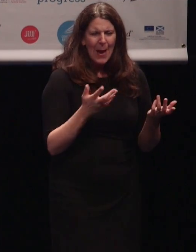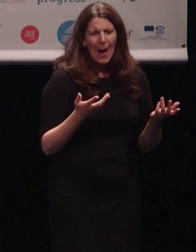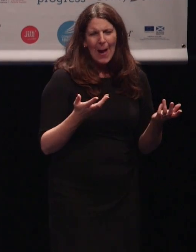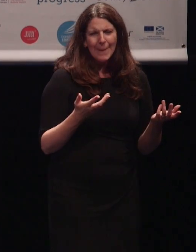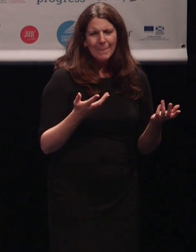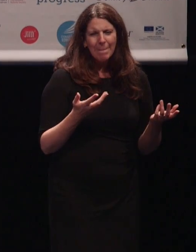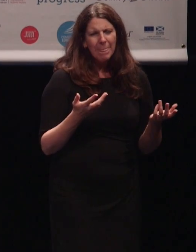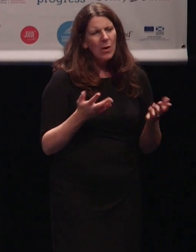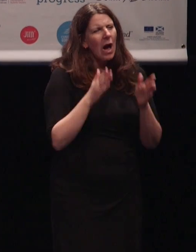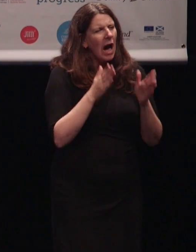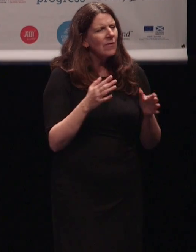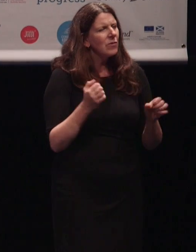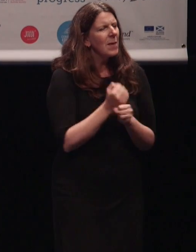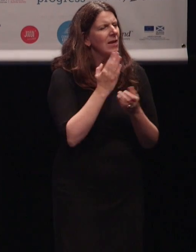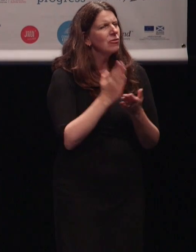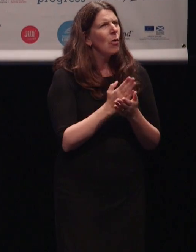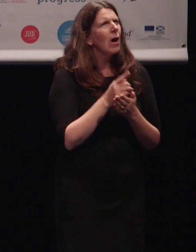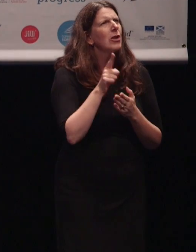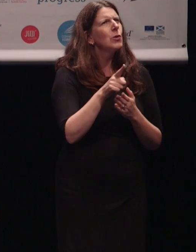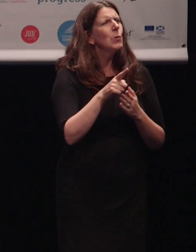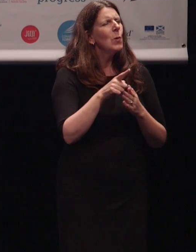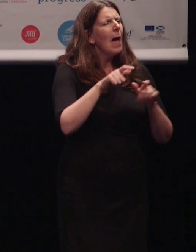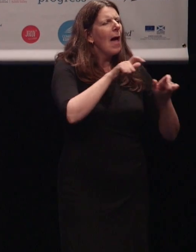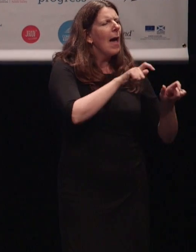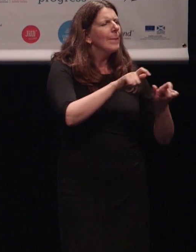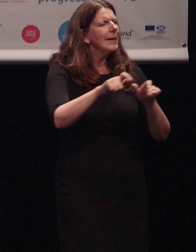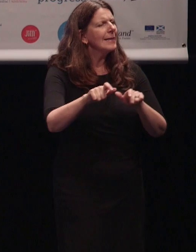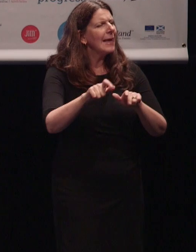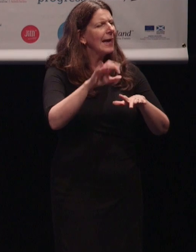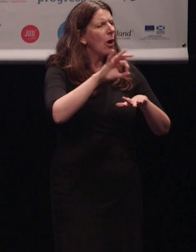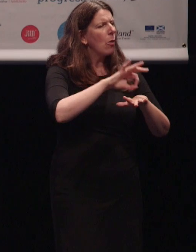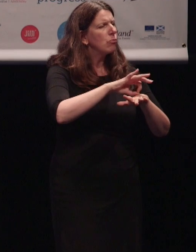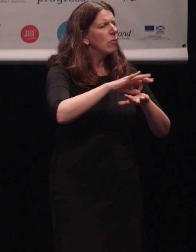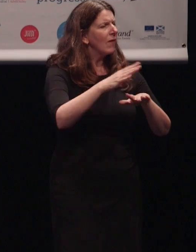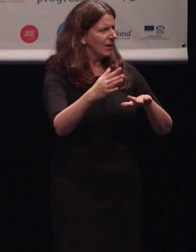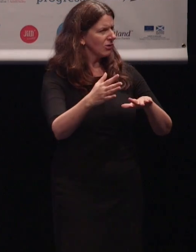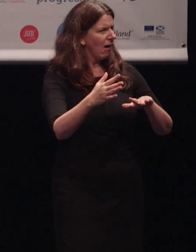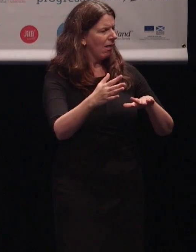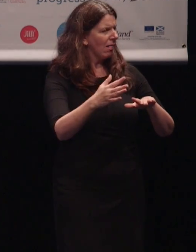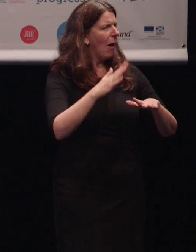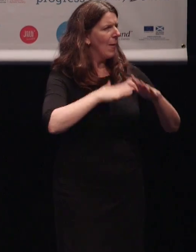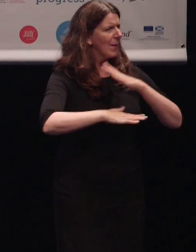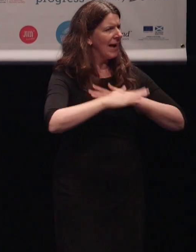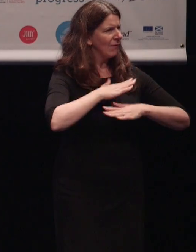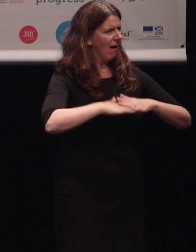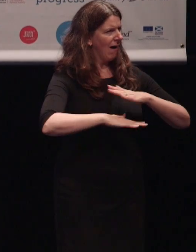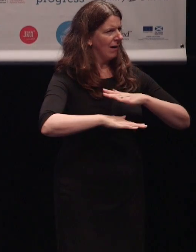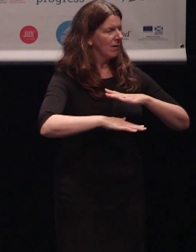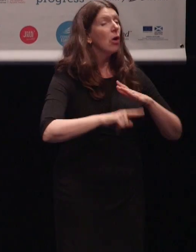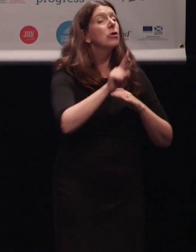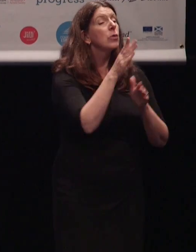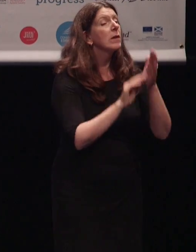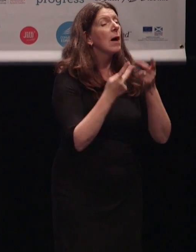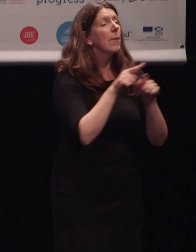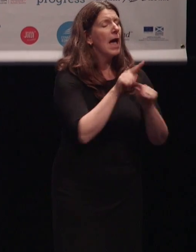professionality and how to maintain it, right? So if I think that I might become very tired